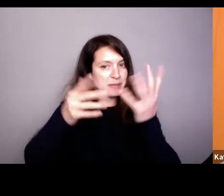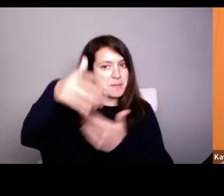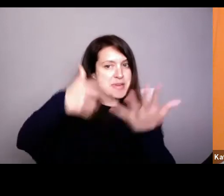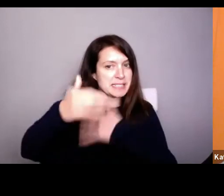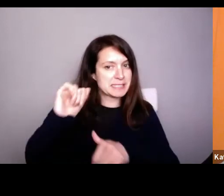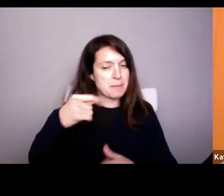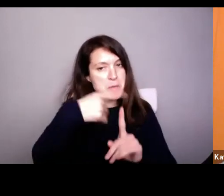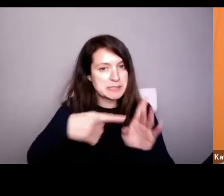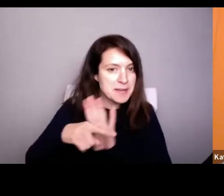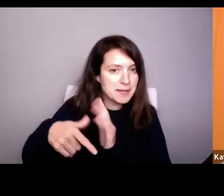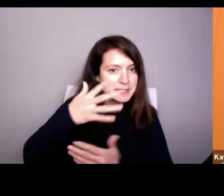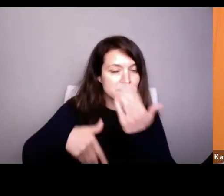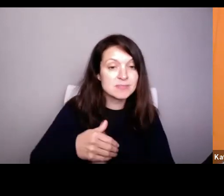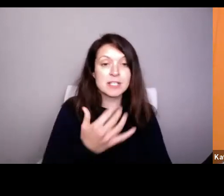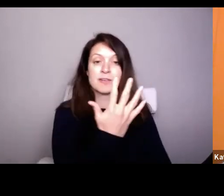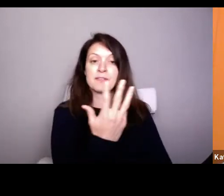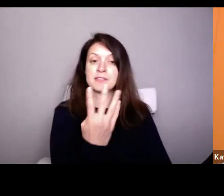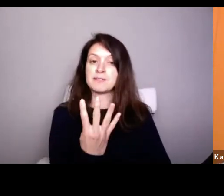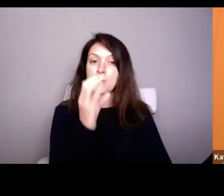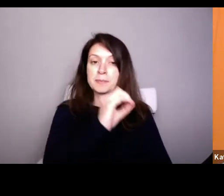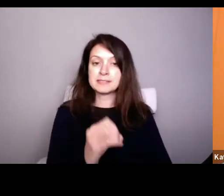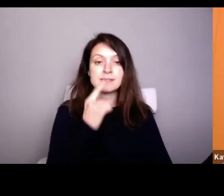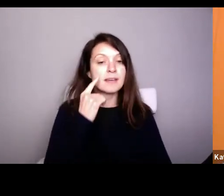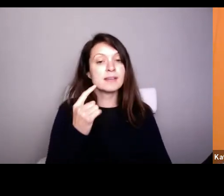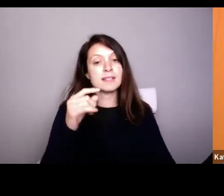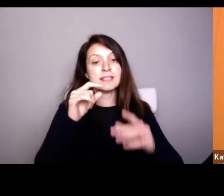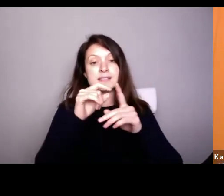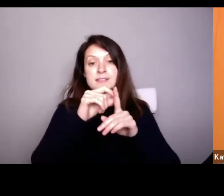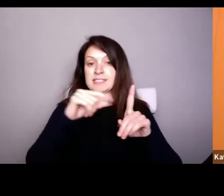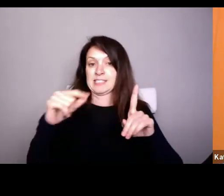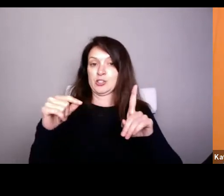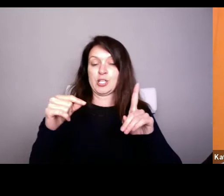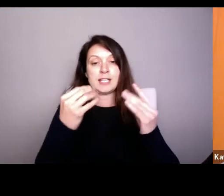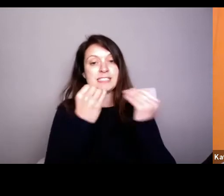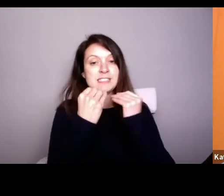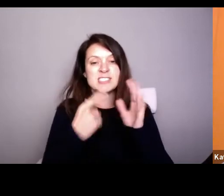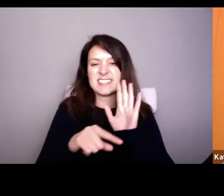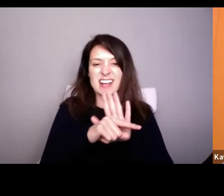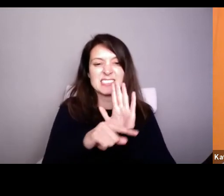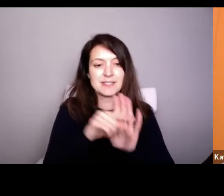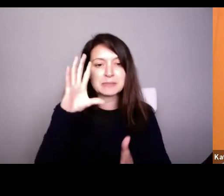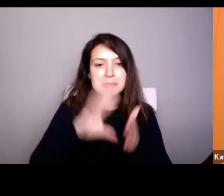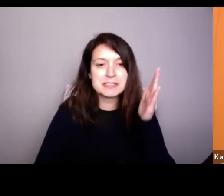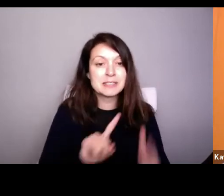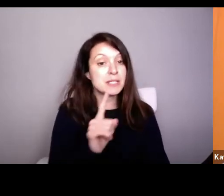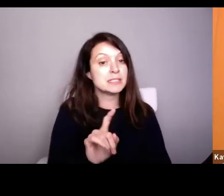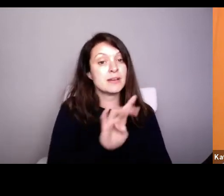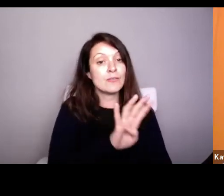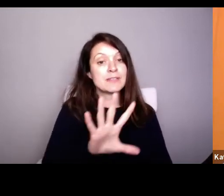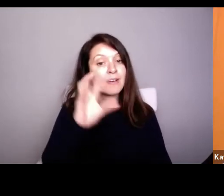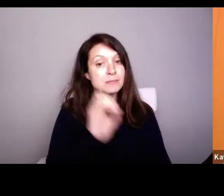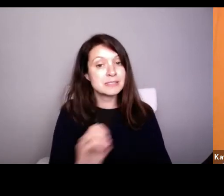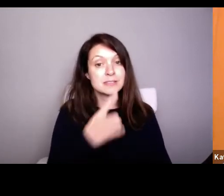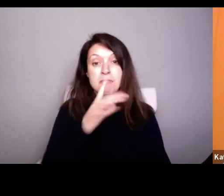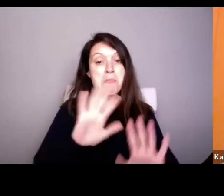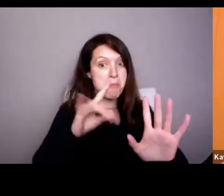kind of positive or negative. So 54% found digital teaching to be a negative experience, versus 45% had found it to be a